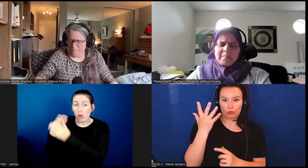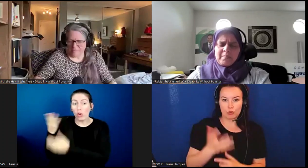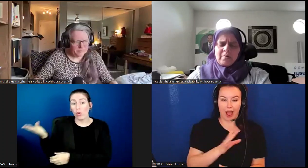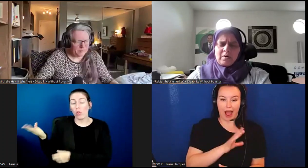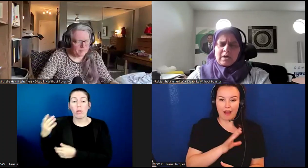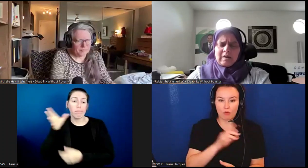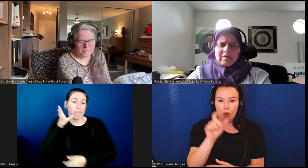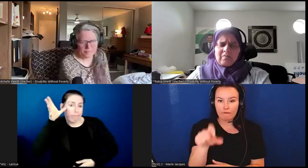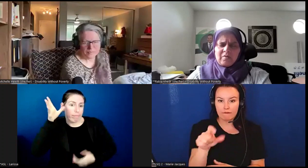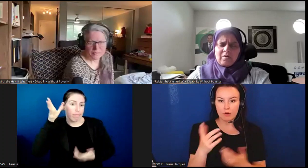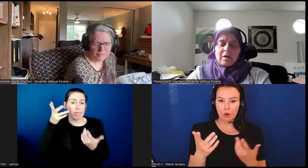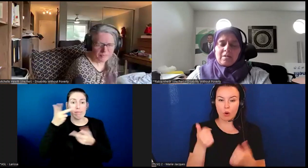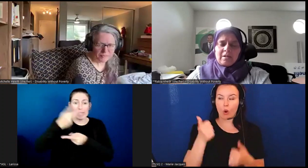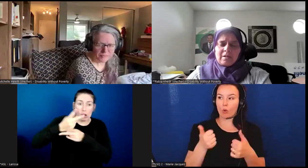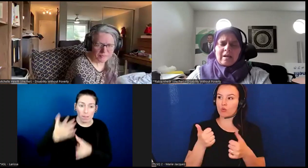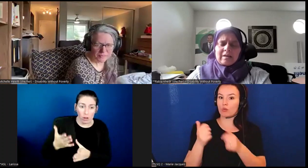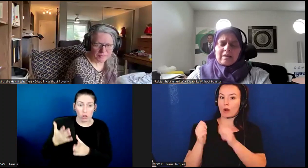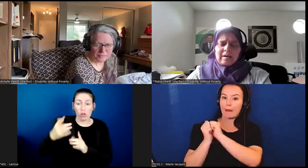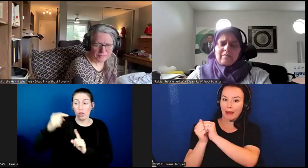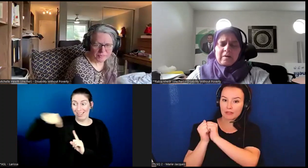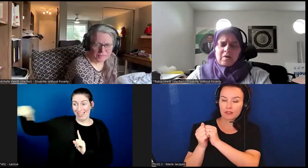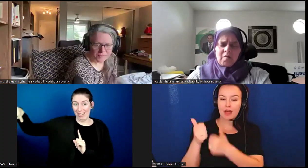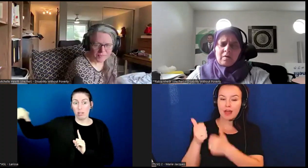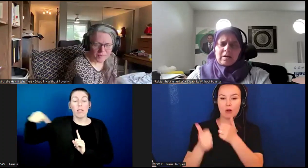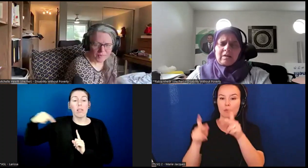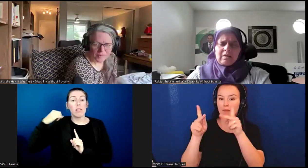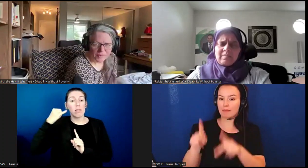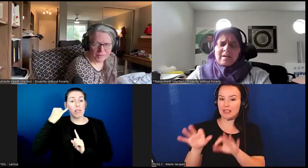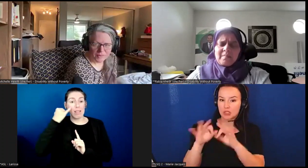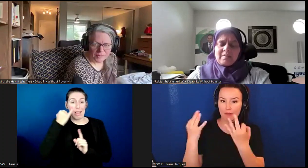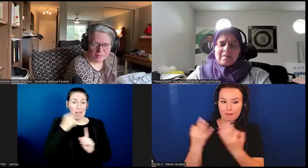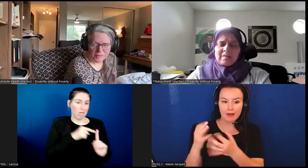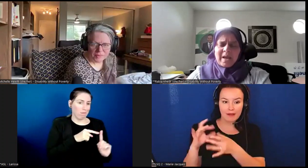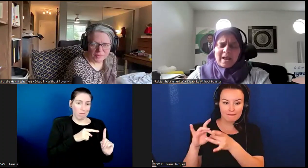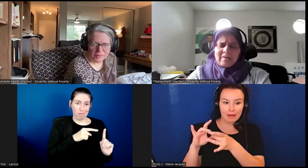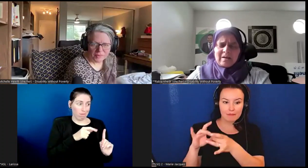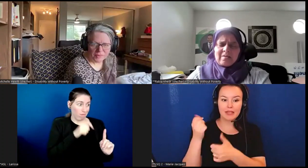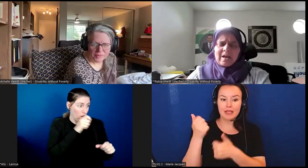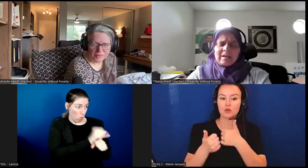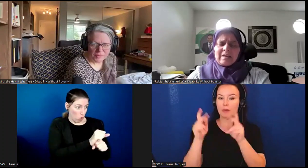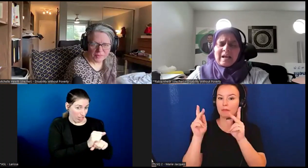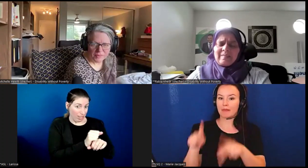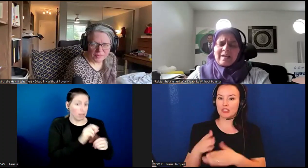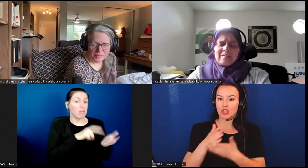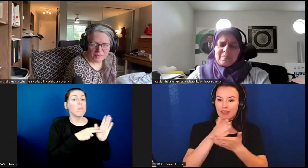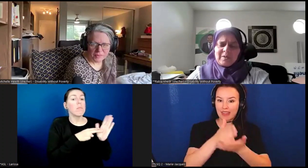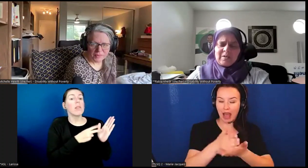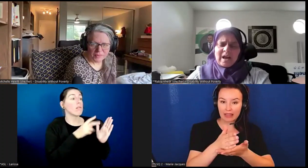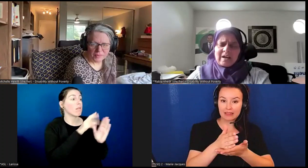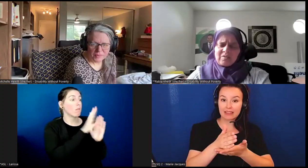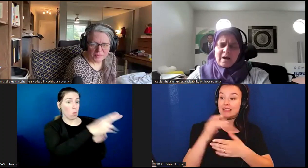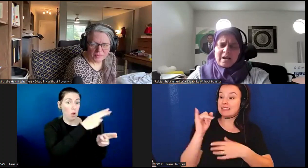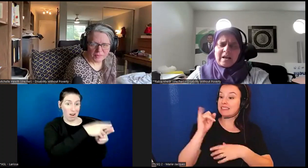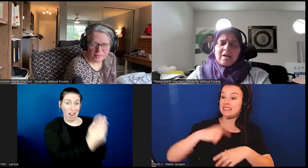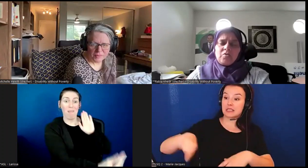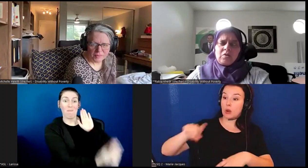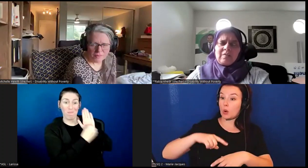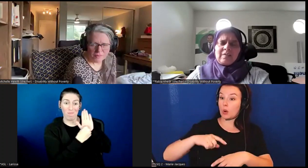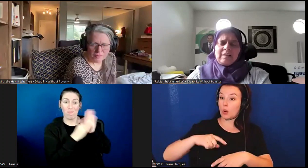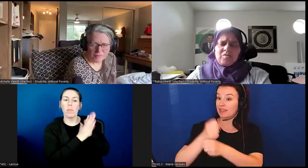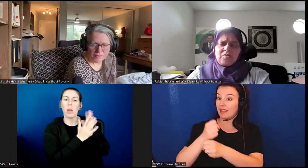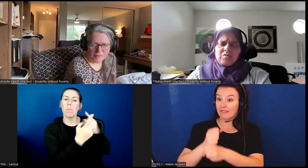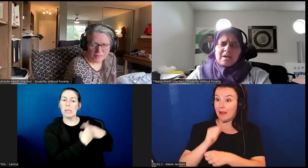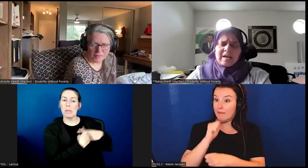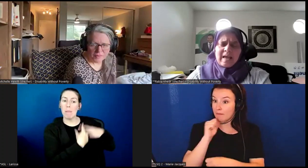family member or caregiver, that if they're not working, claims them as a dependent and gets that disability tax credit. So